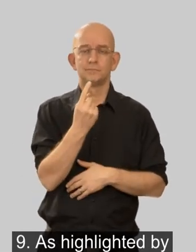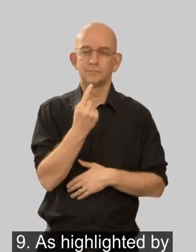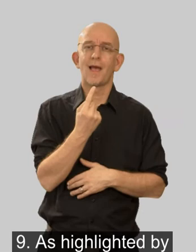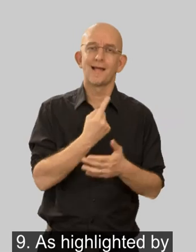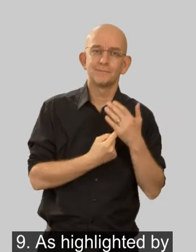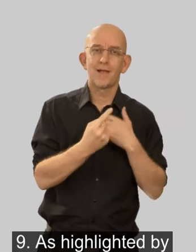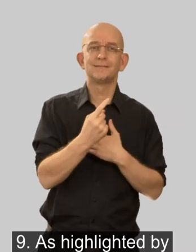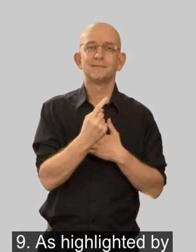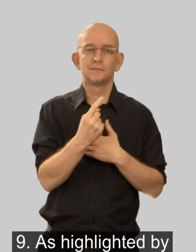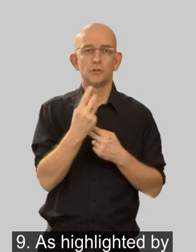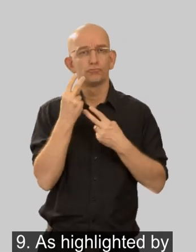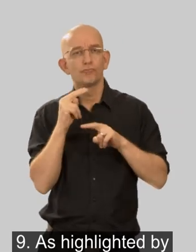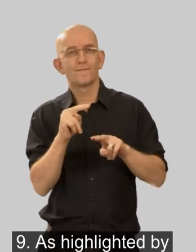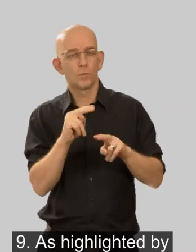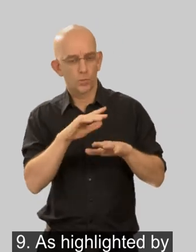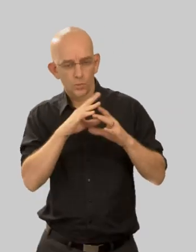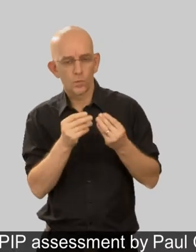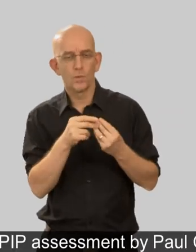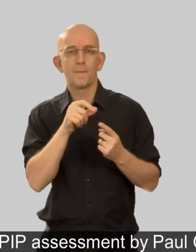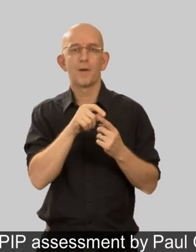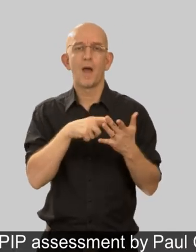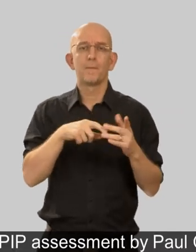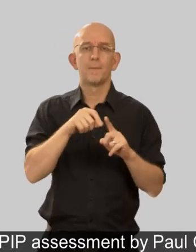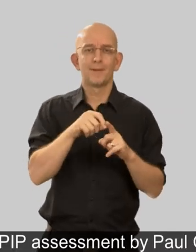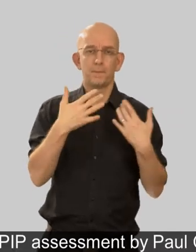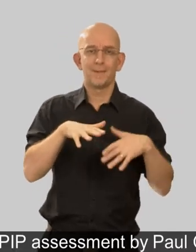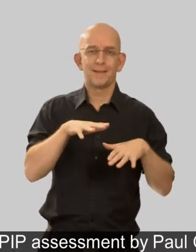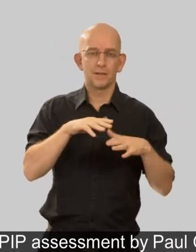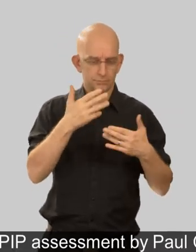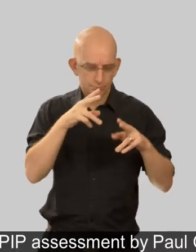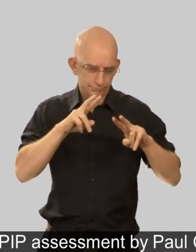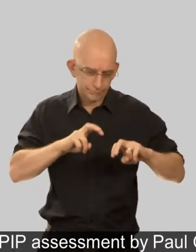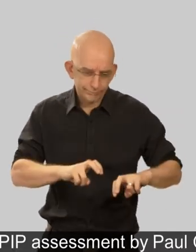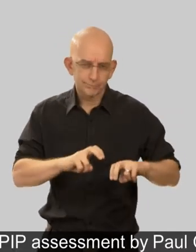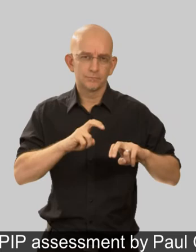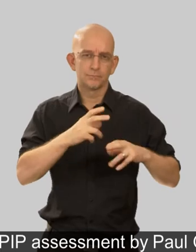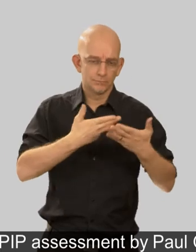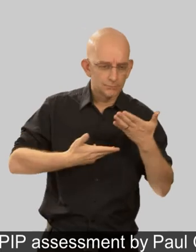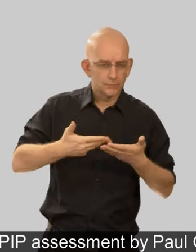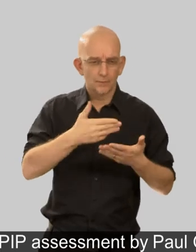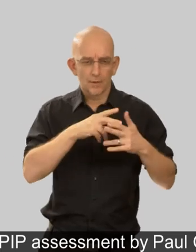As highlighted by the first independent review of the PIP assessment by Paul Gray,